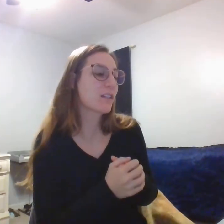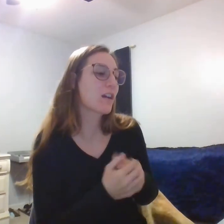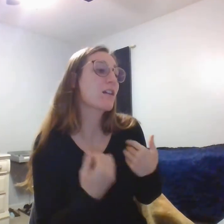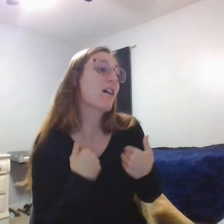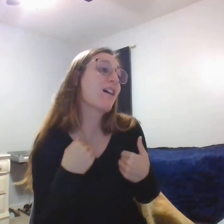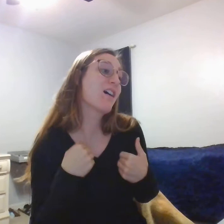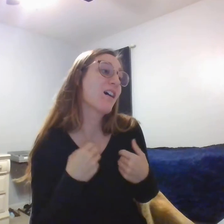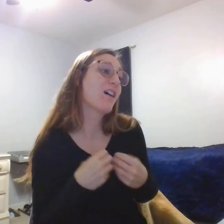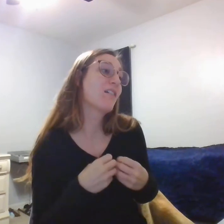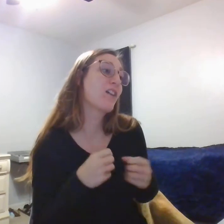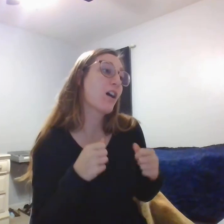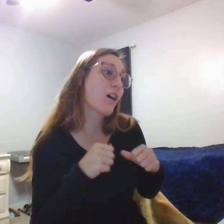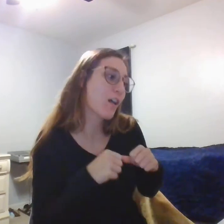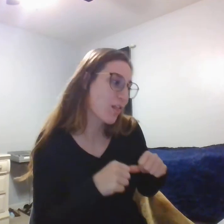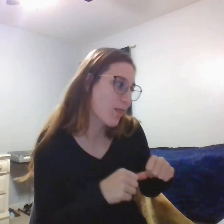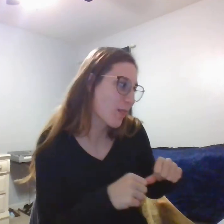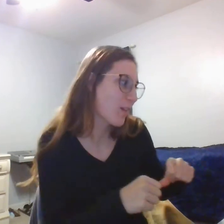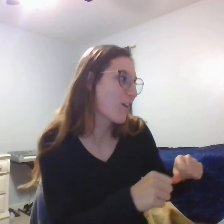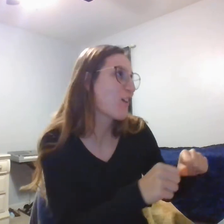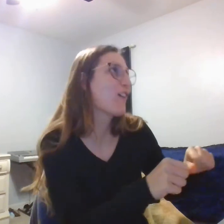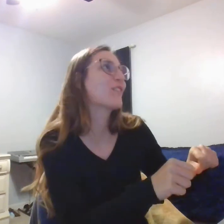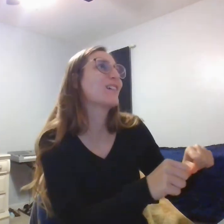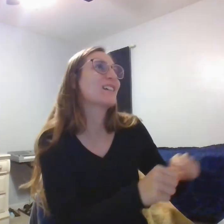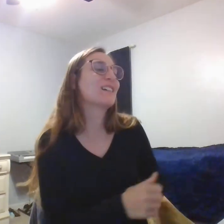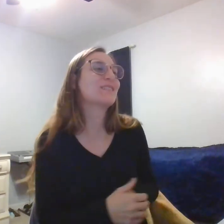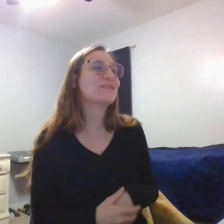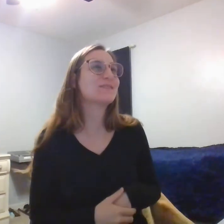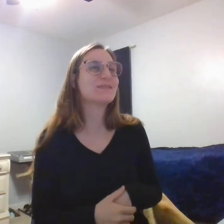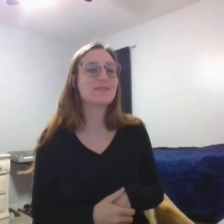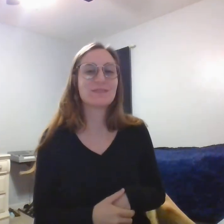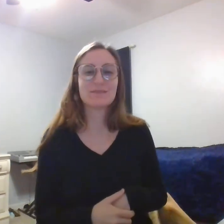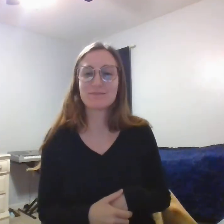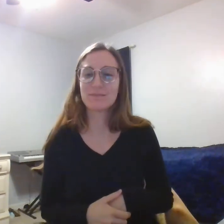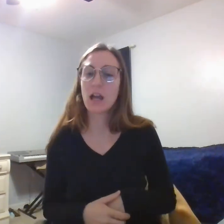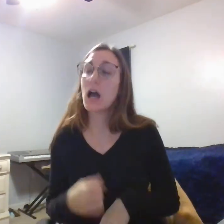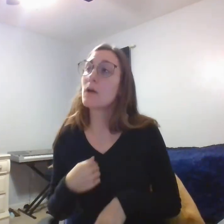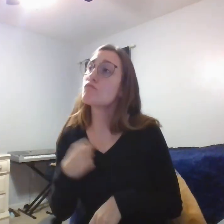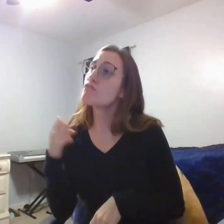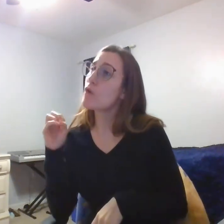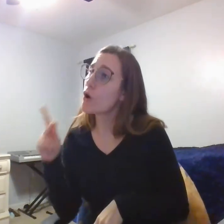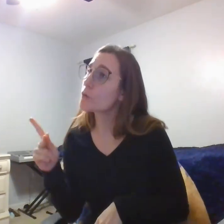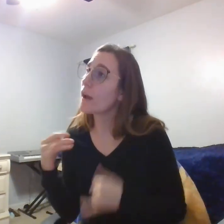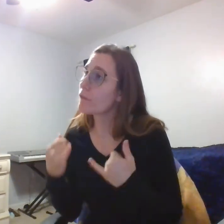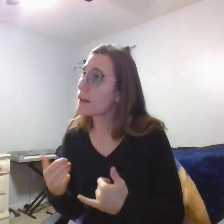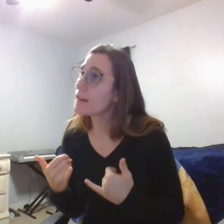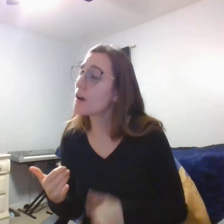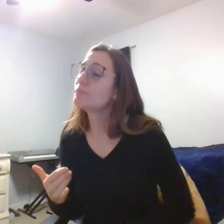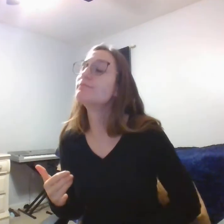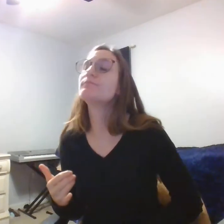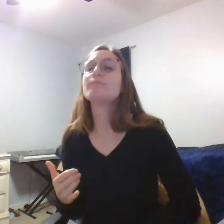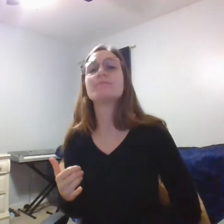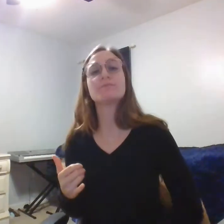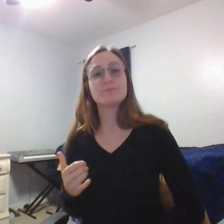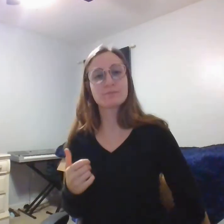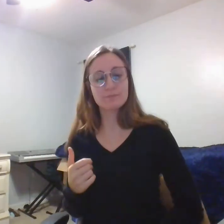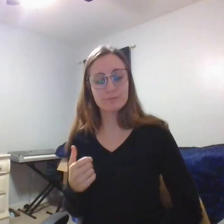yet. I'm doing okay right now because I care deeply about